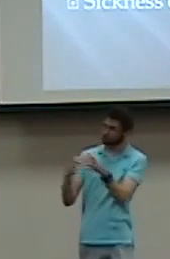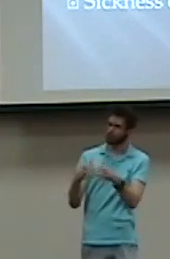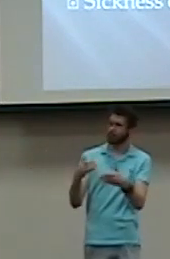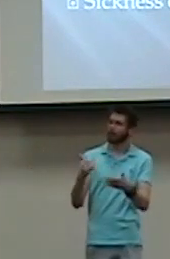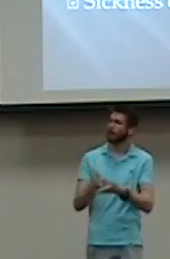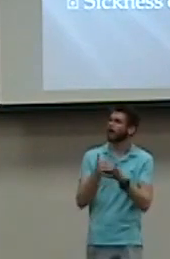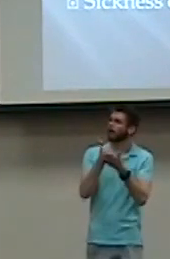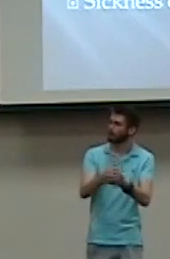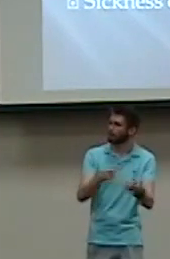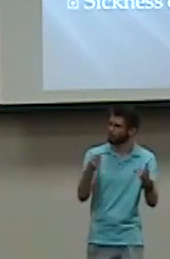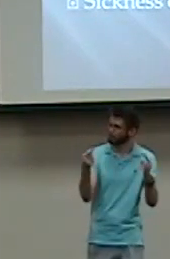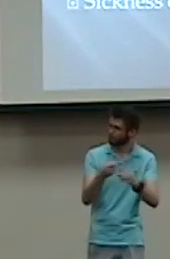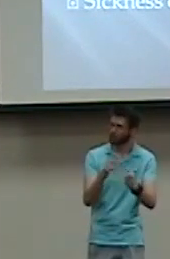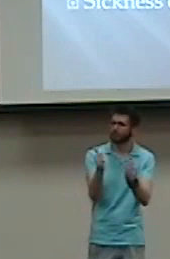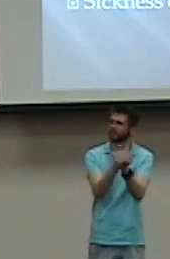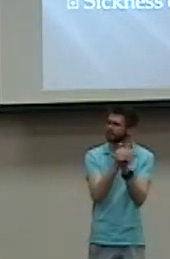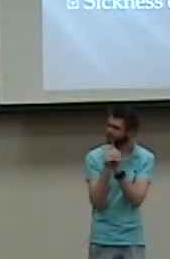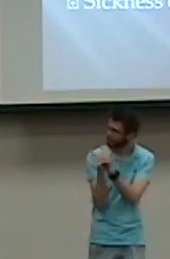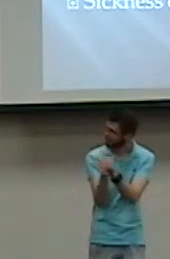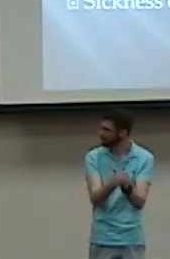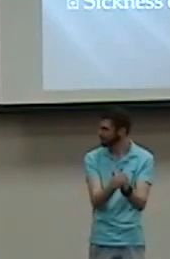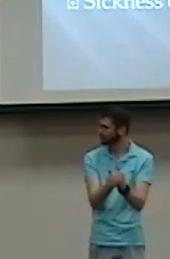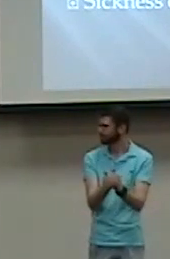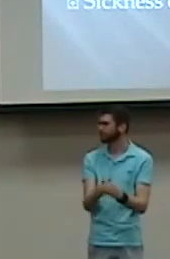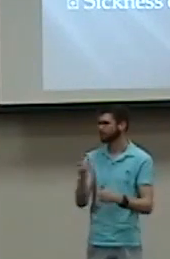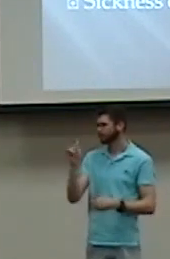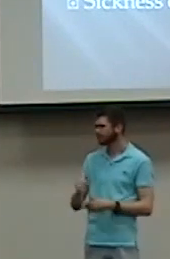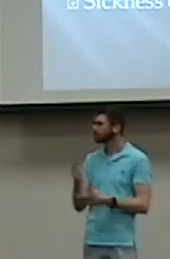both, because that is what Christ did.